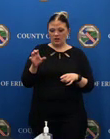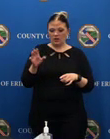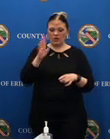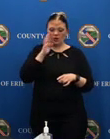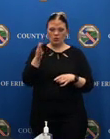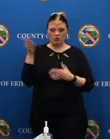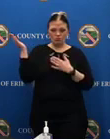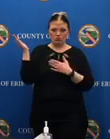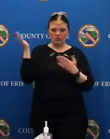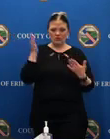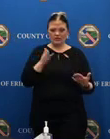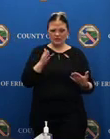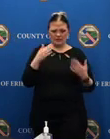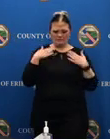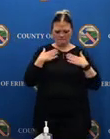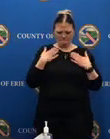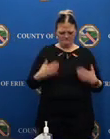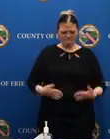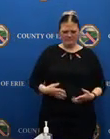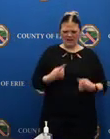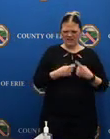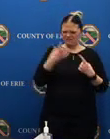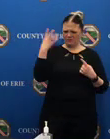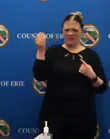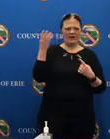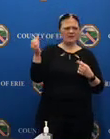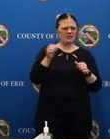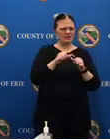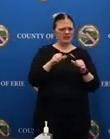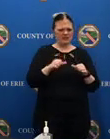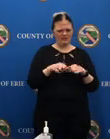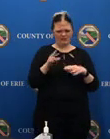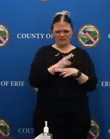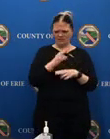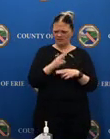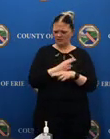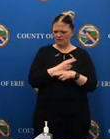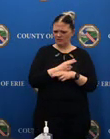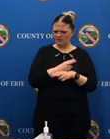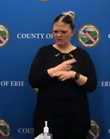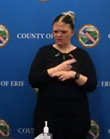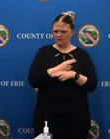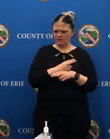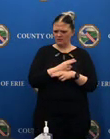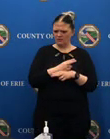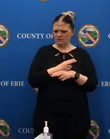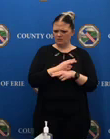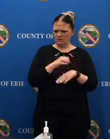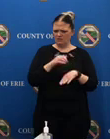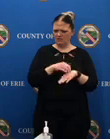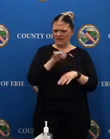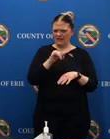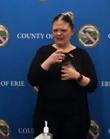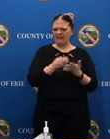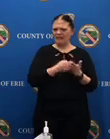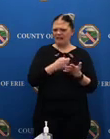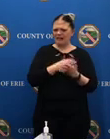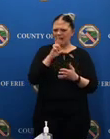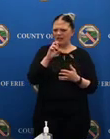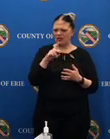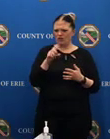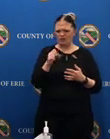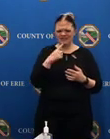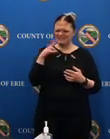to be bringing in bodies from outside the area to use at to put at local ice rinks? I just want a clarification on what's